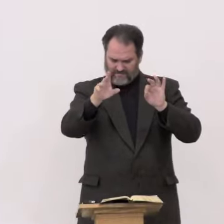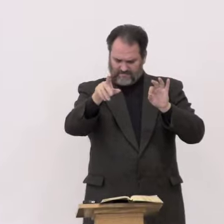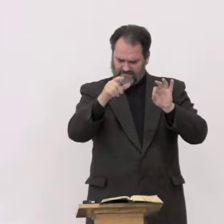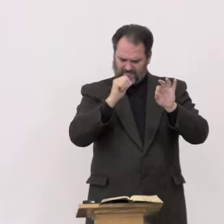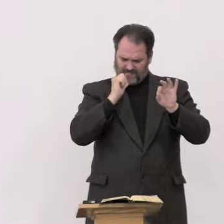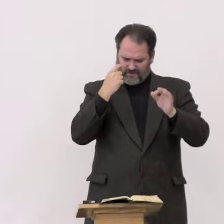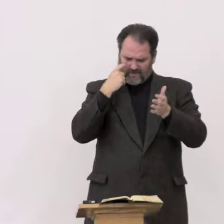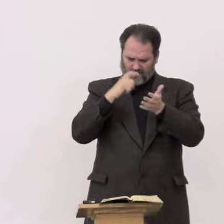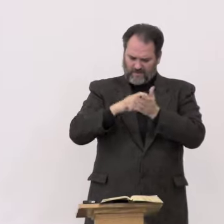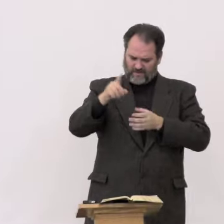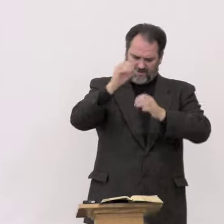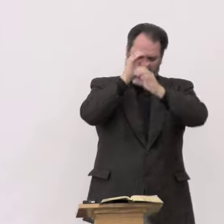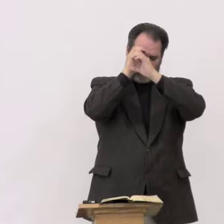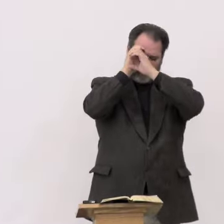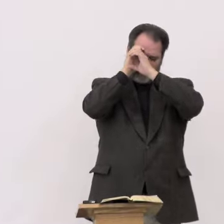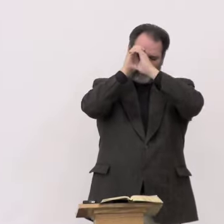when he has a big log?